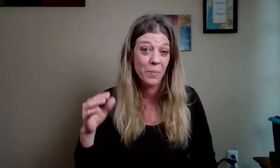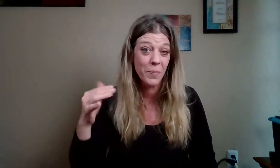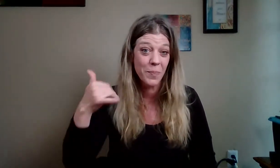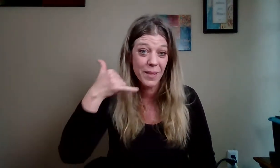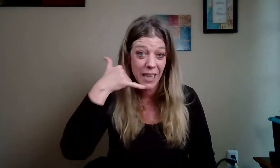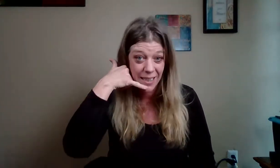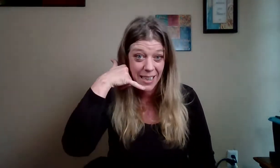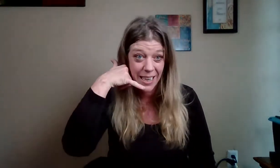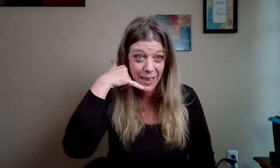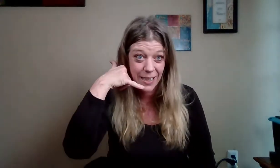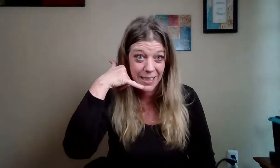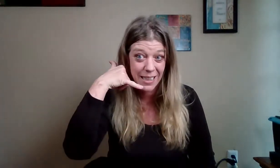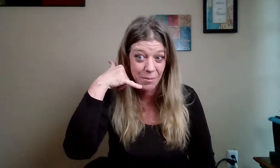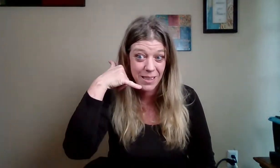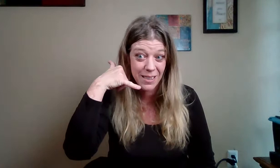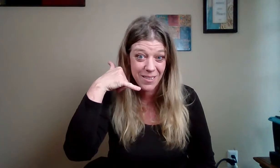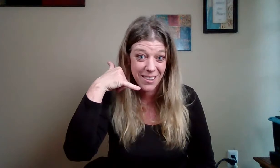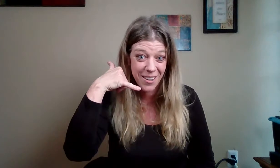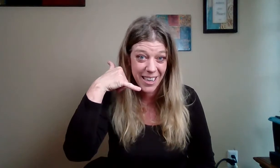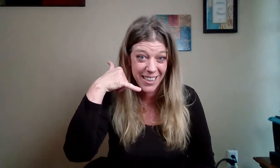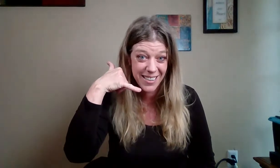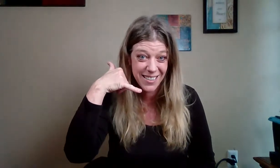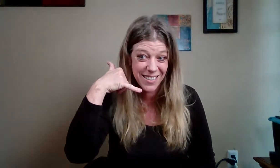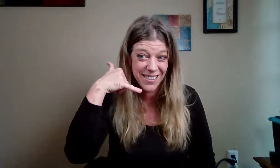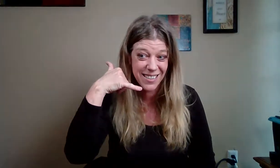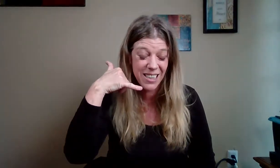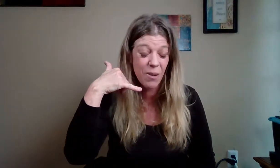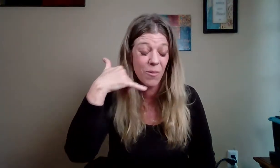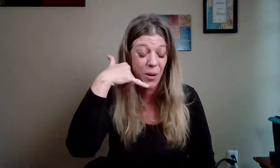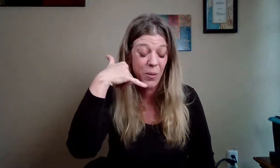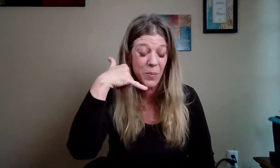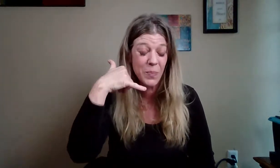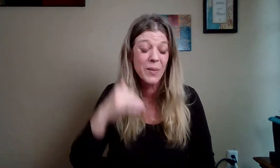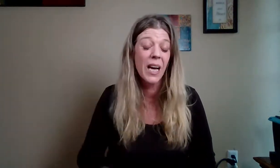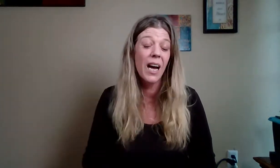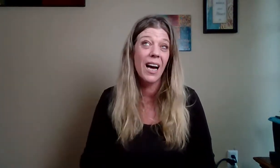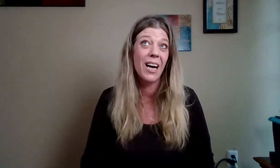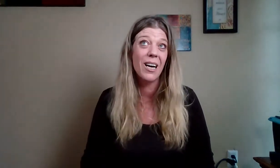Phone is like this. I'm so sorry. Phone.